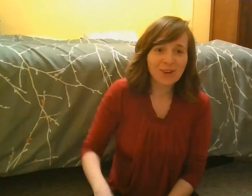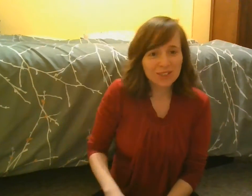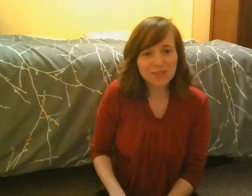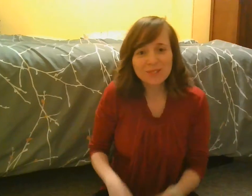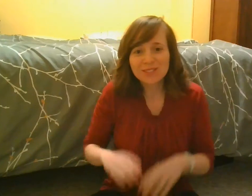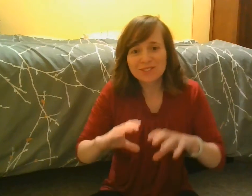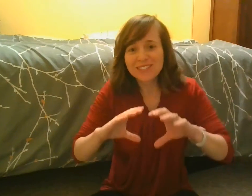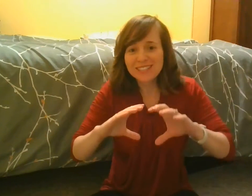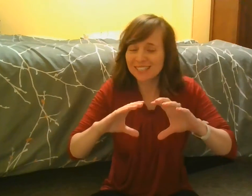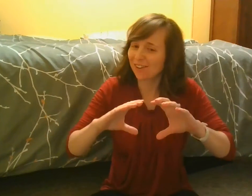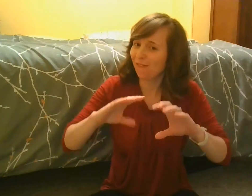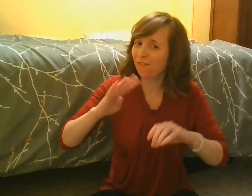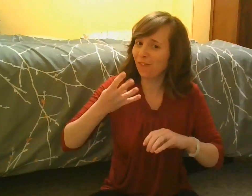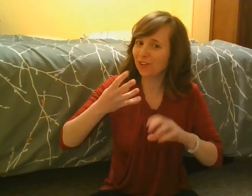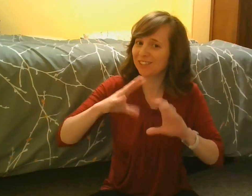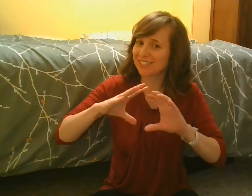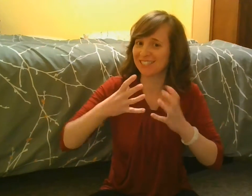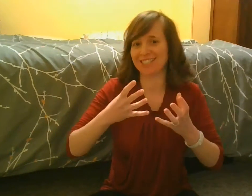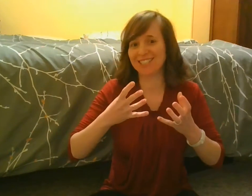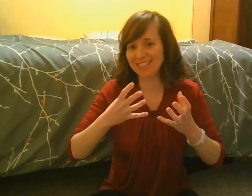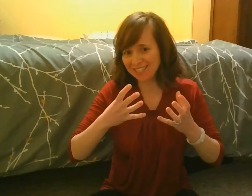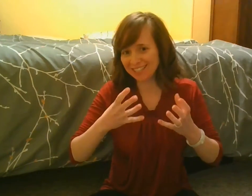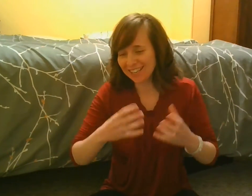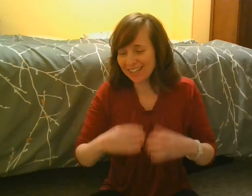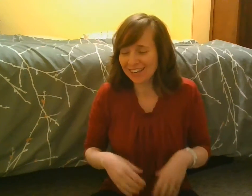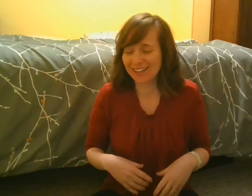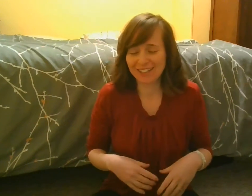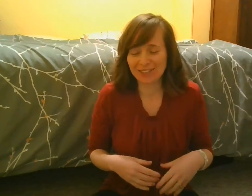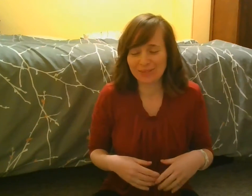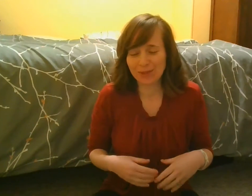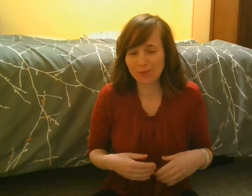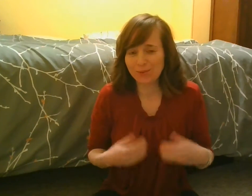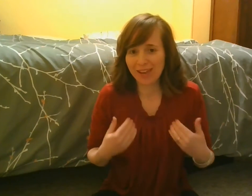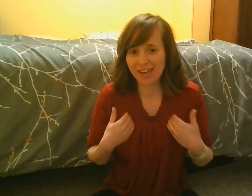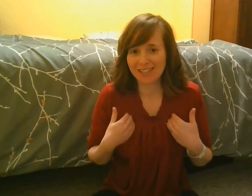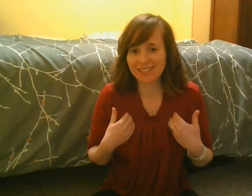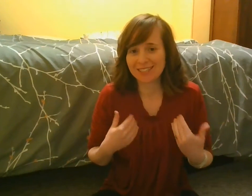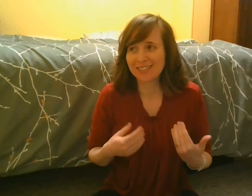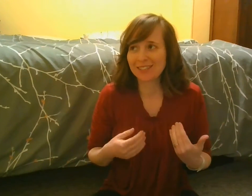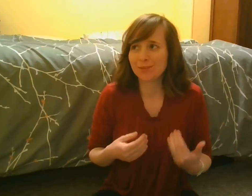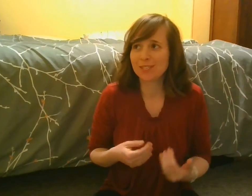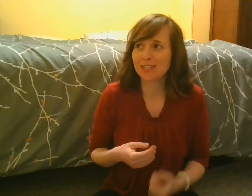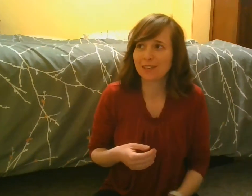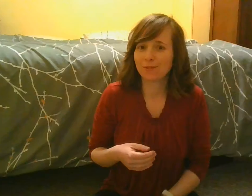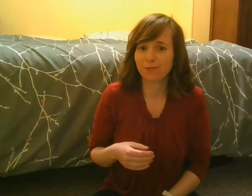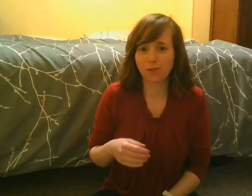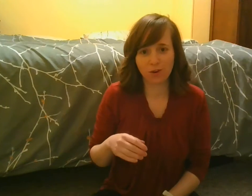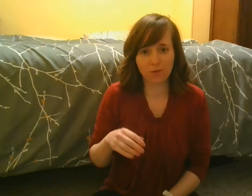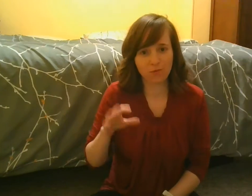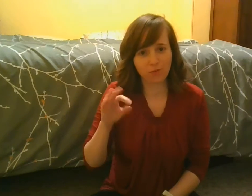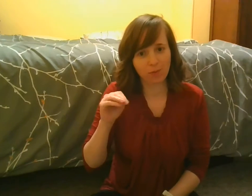and welcome to the fourth session that we've had. We did it from